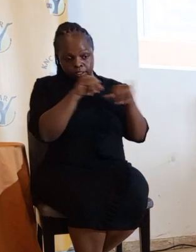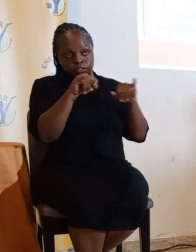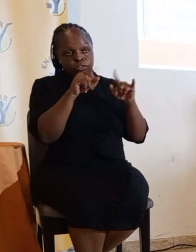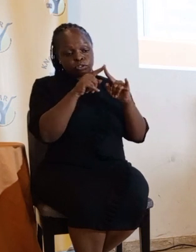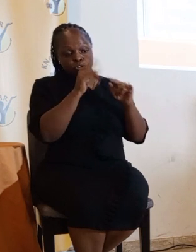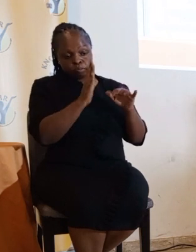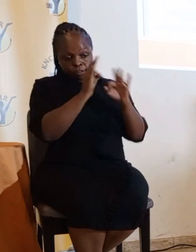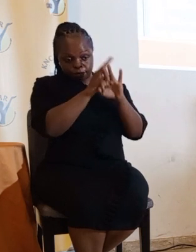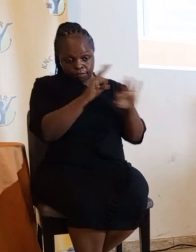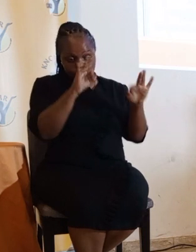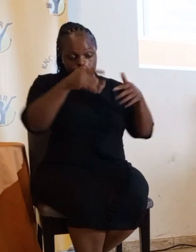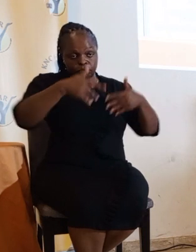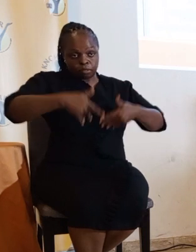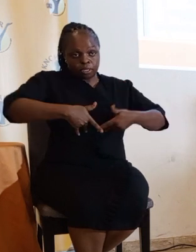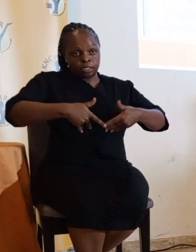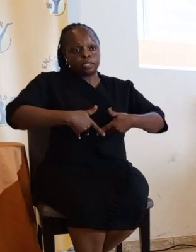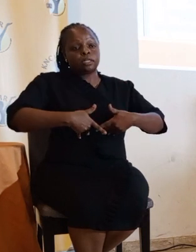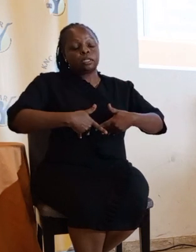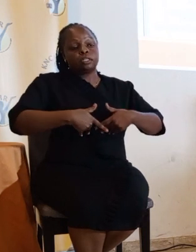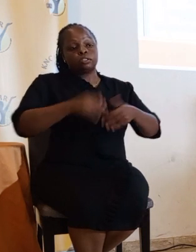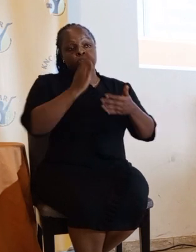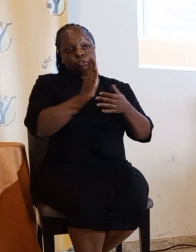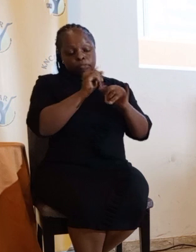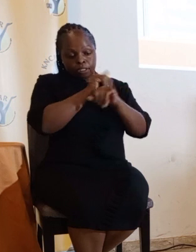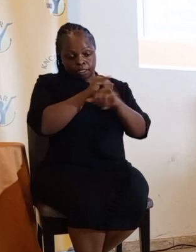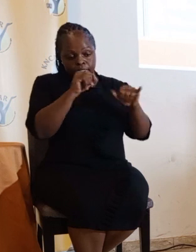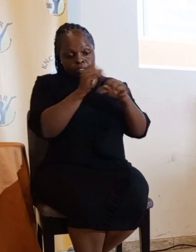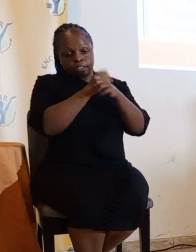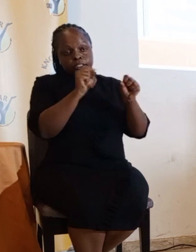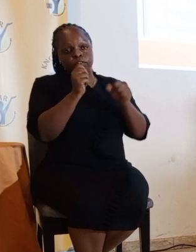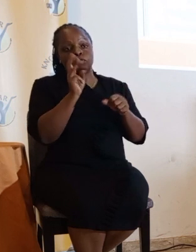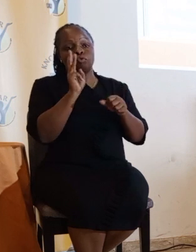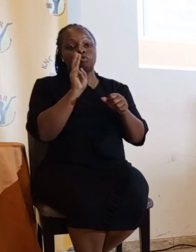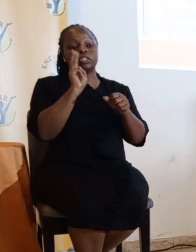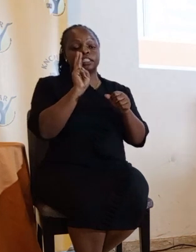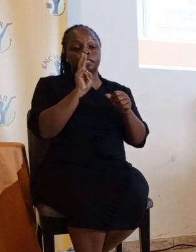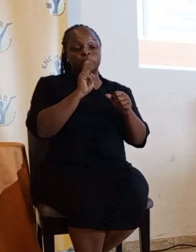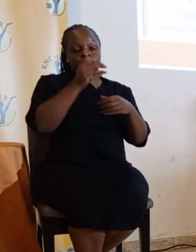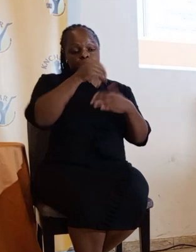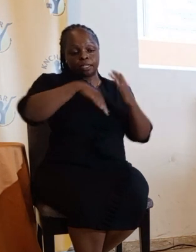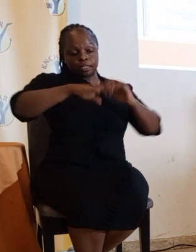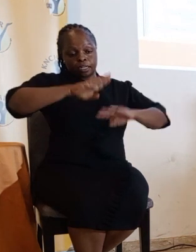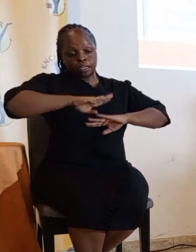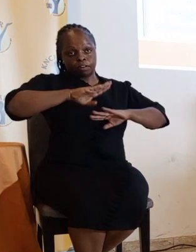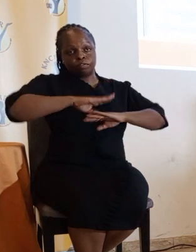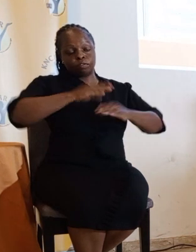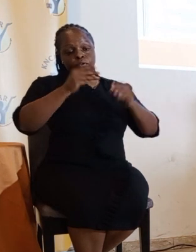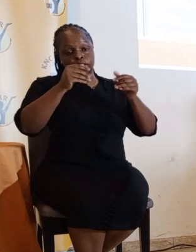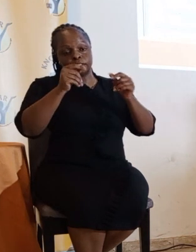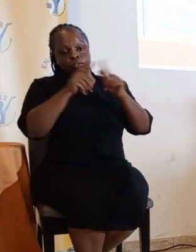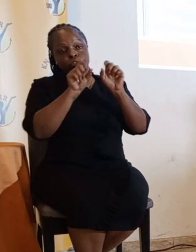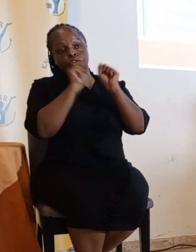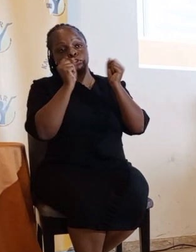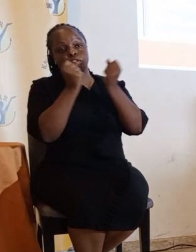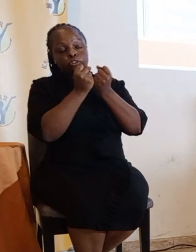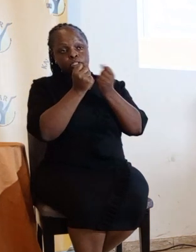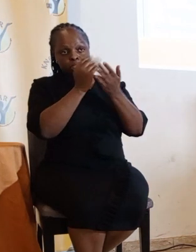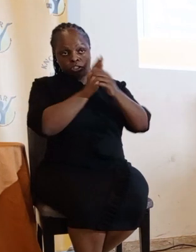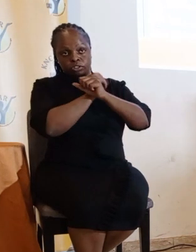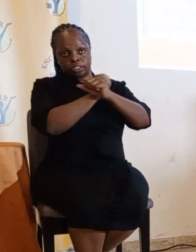to be free from hunger, to clean and safe water in adequate quantities, to social security